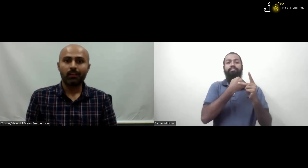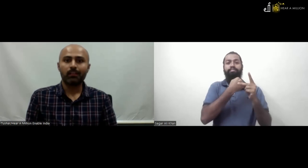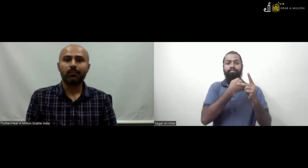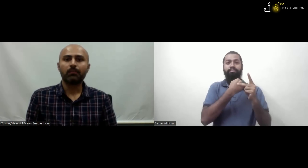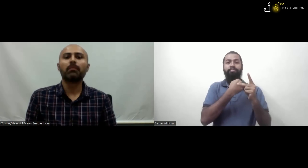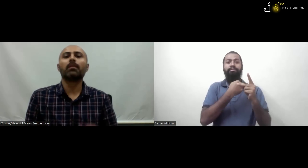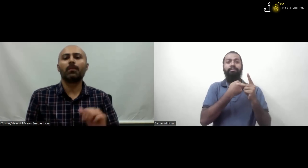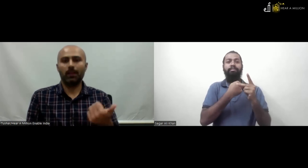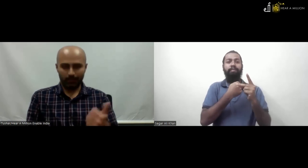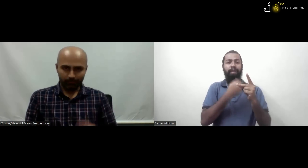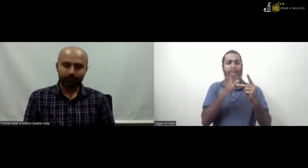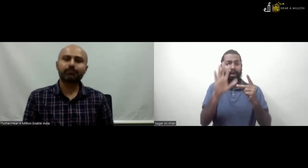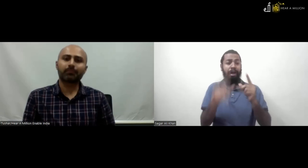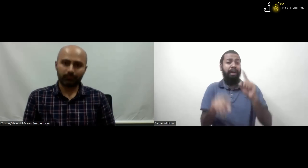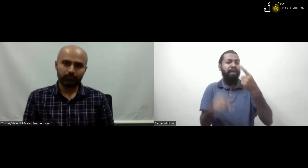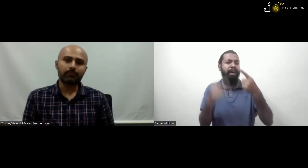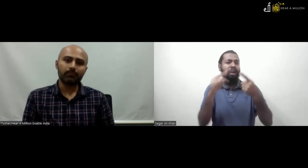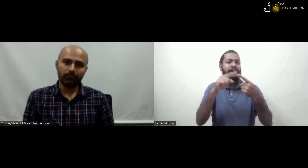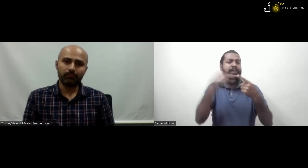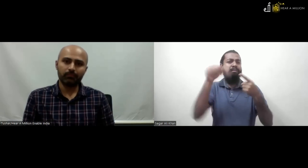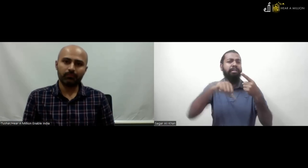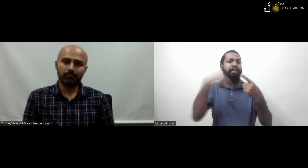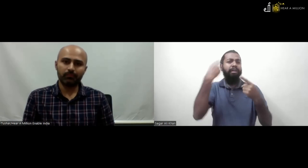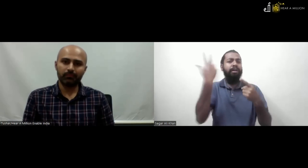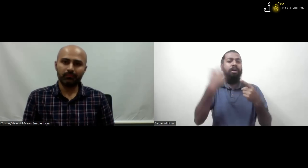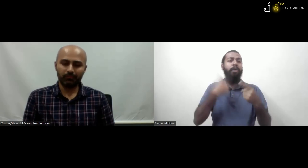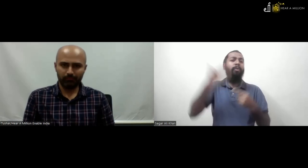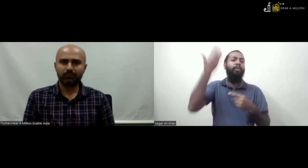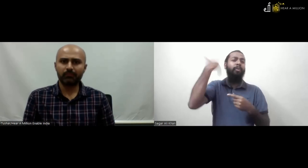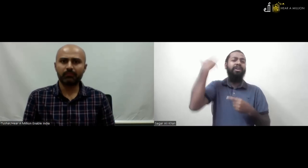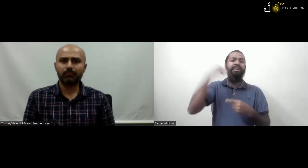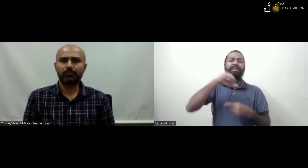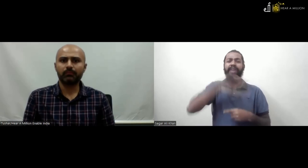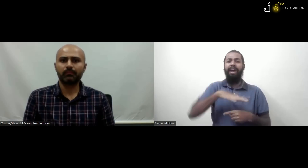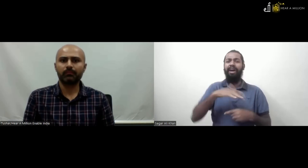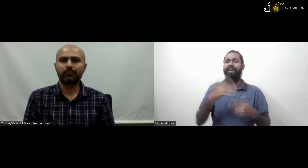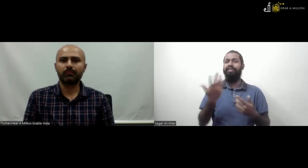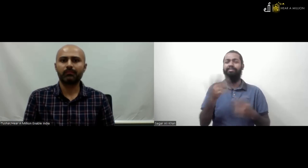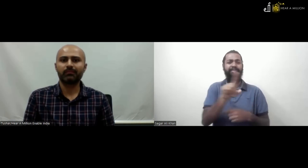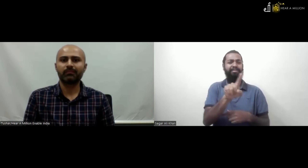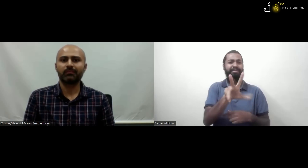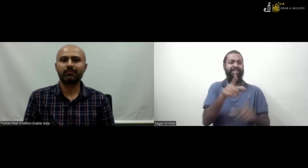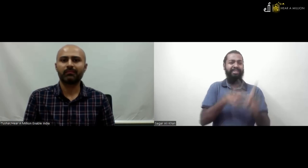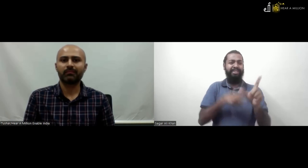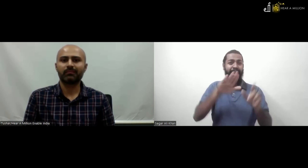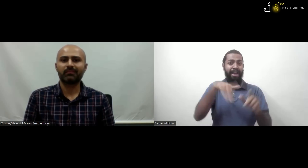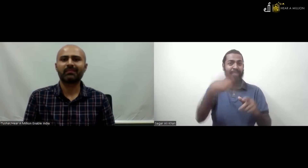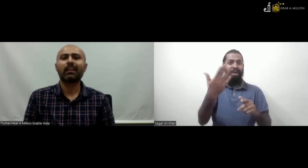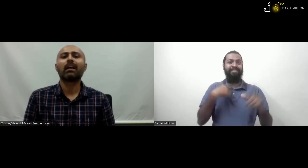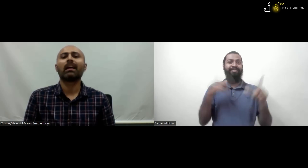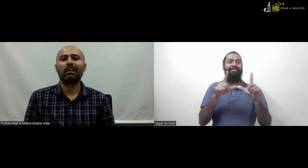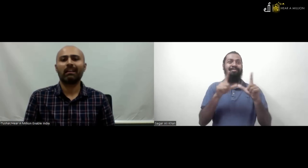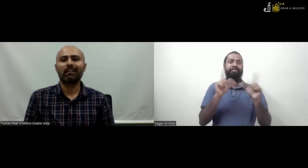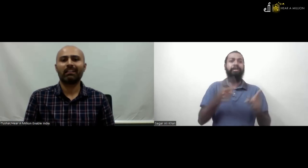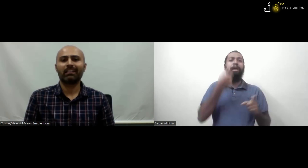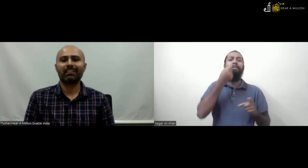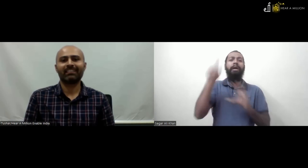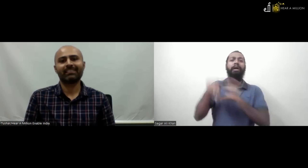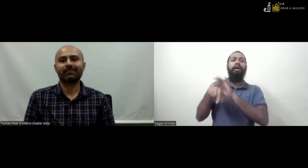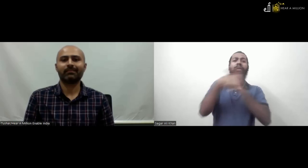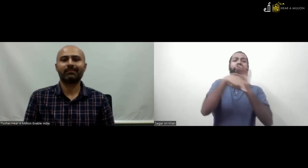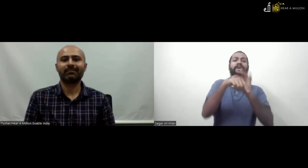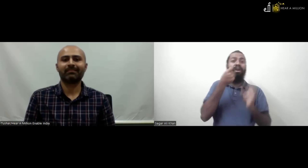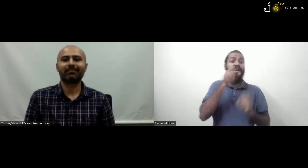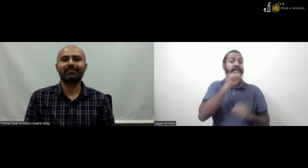license, the first time I failed. The second time is when I got the license. The first time I failed because I was about 18 years.